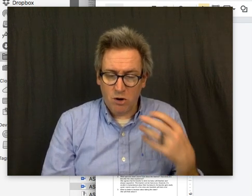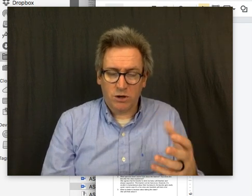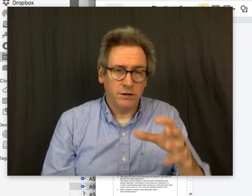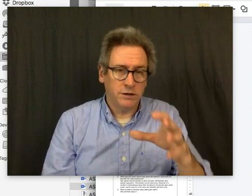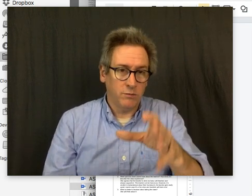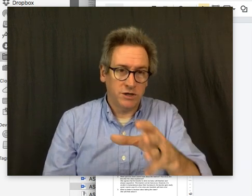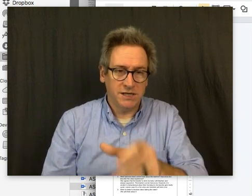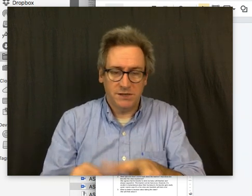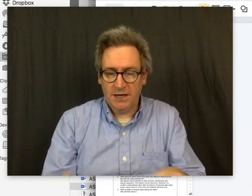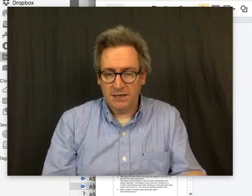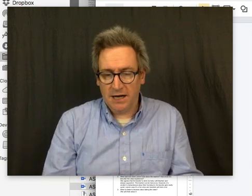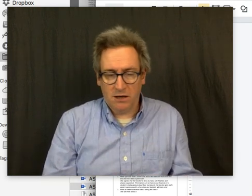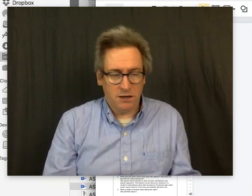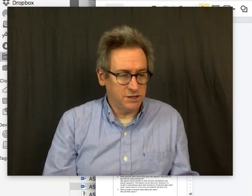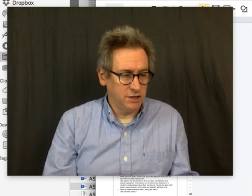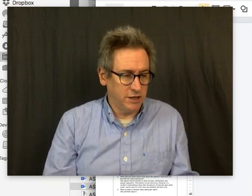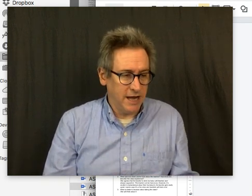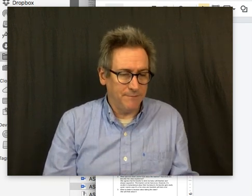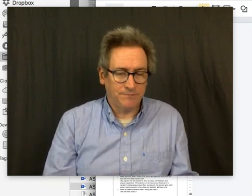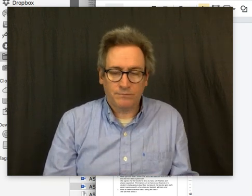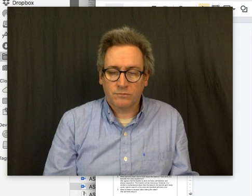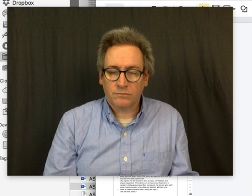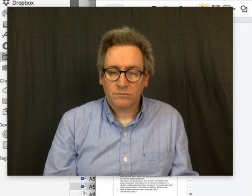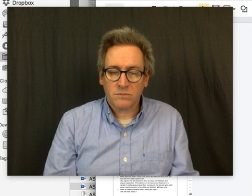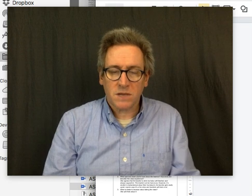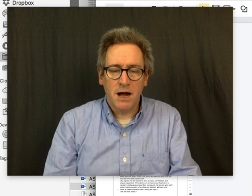There's homework, which is these mini dialogues to look at.